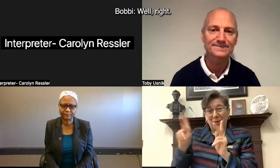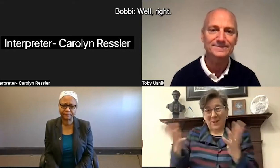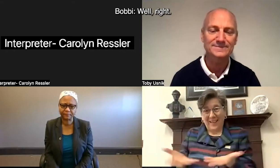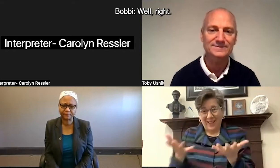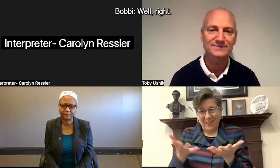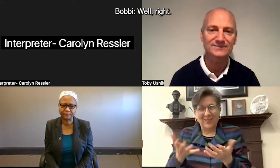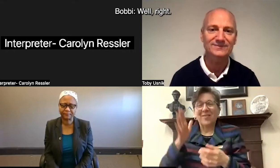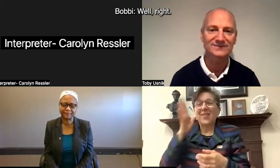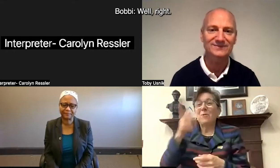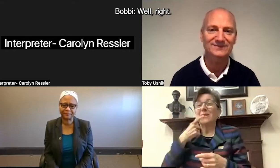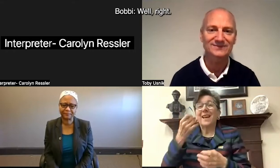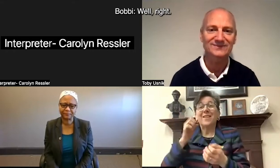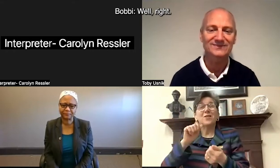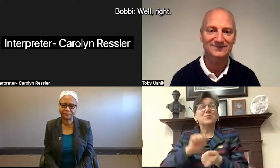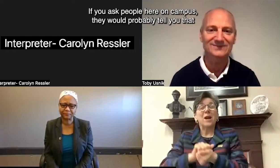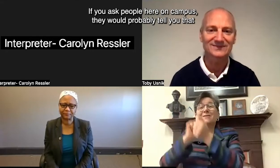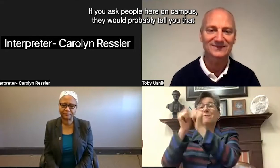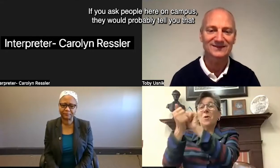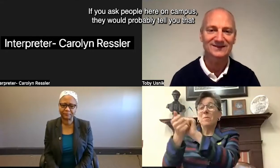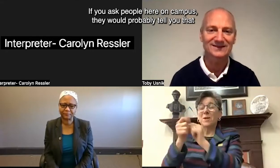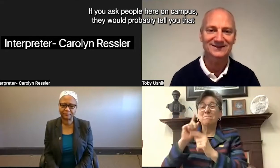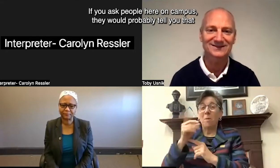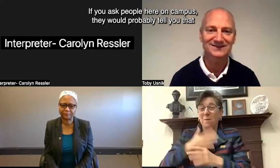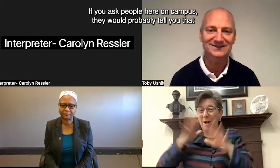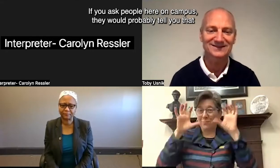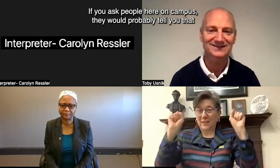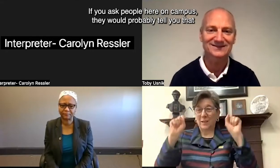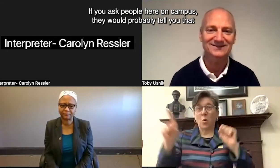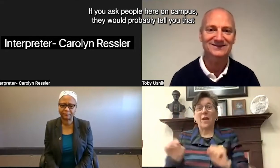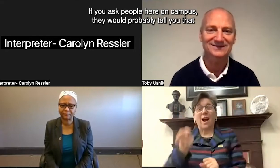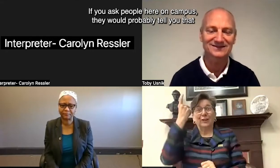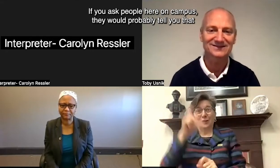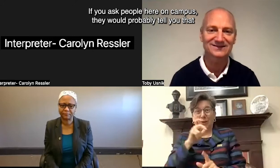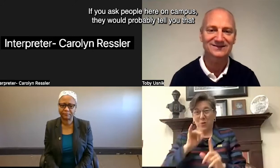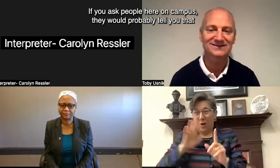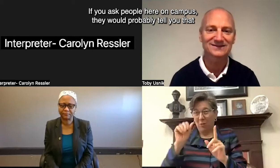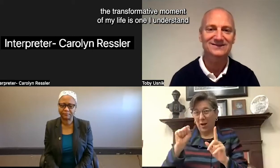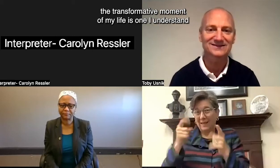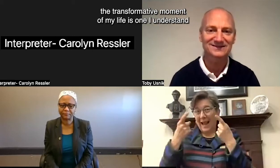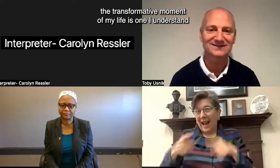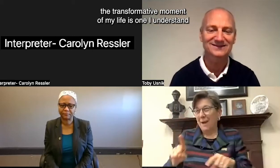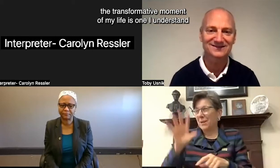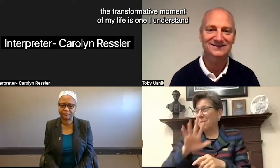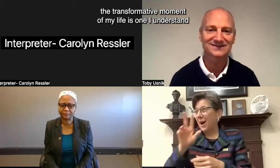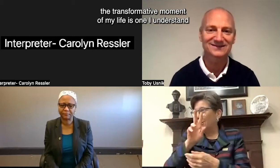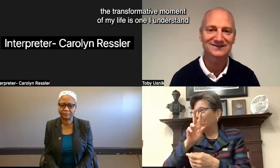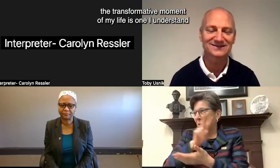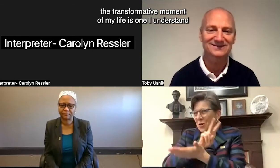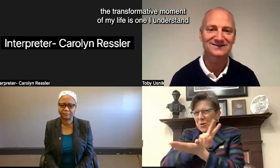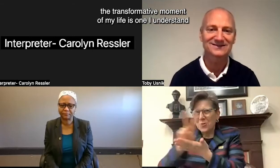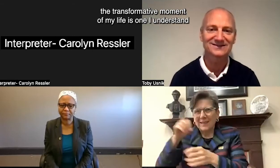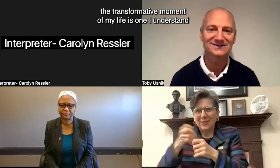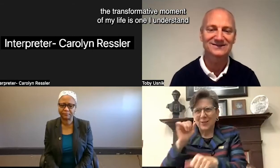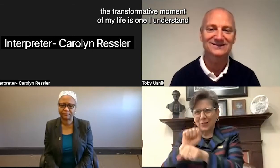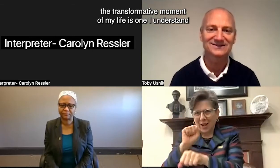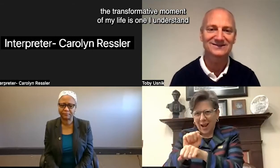Well, right. If you ask people here on campus, they would probably tell you that the transformative moment of my life is one I understand,